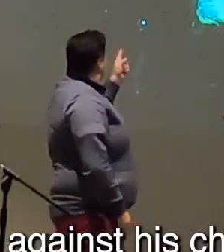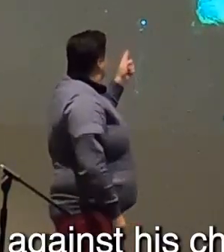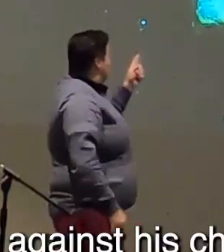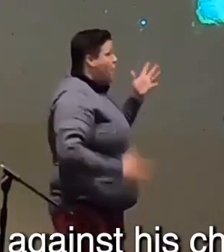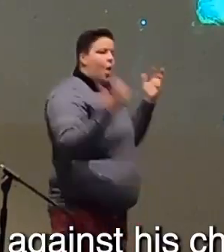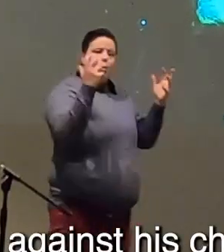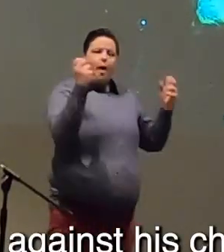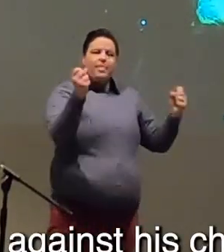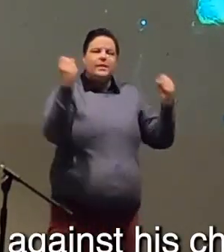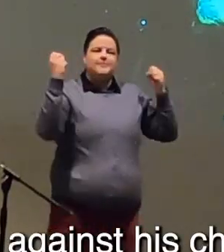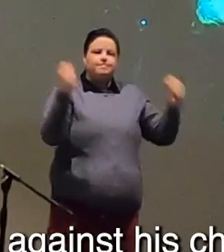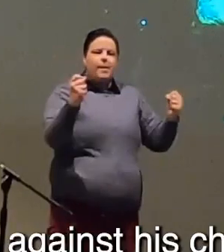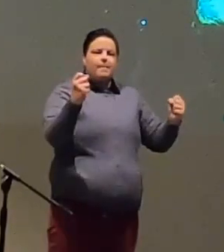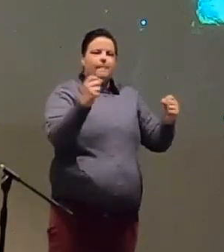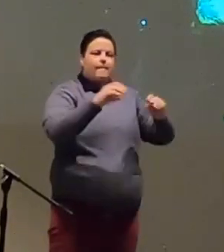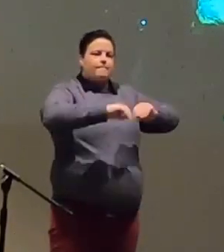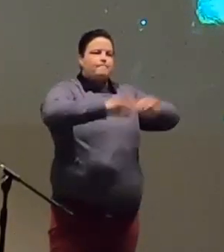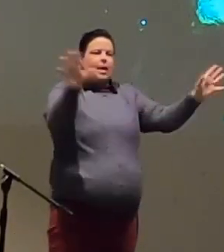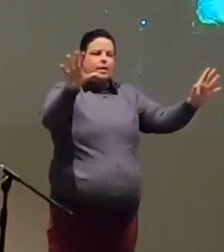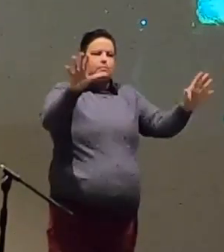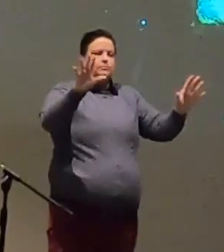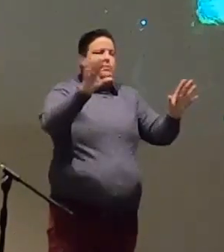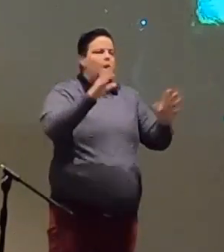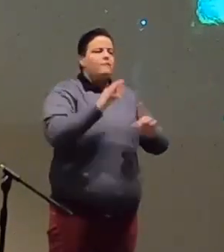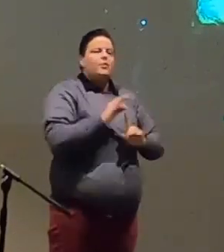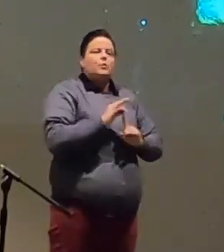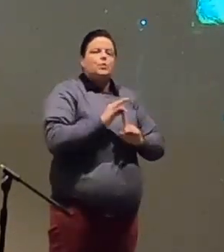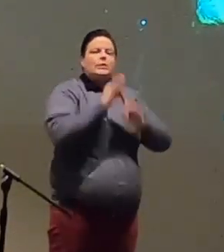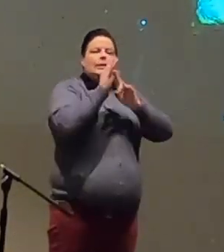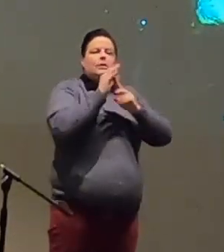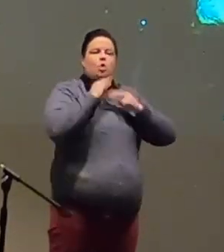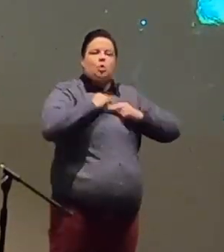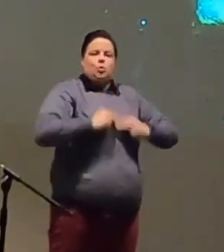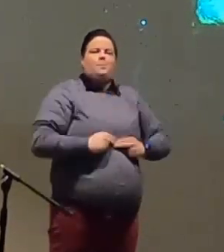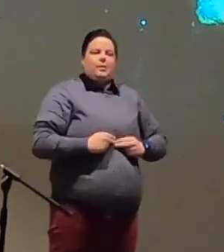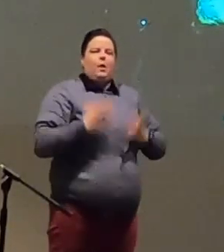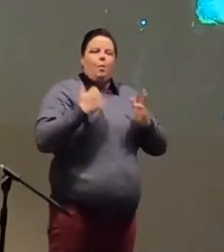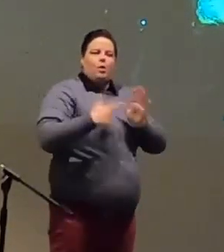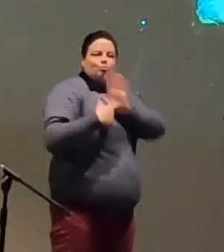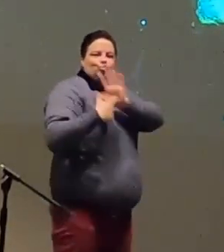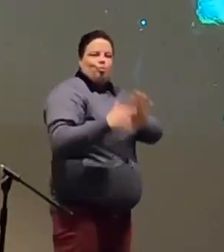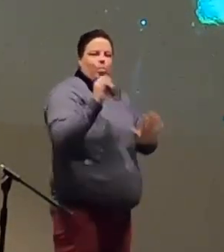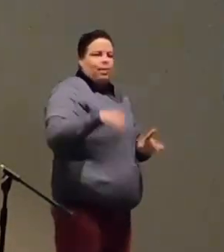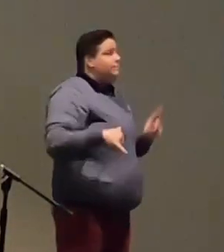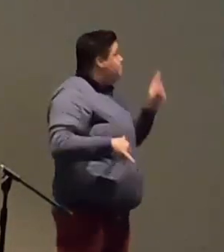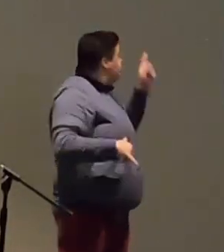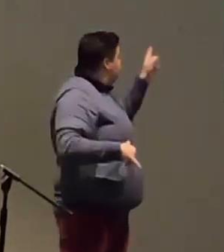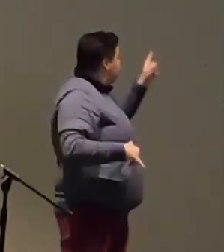a vivid, vital rendition of a unique human being.